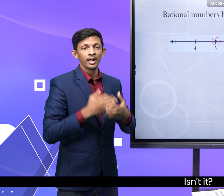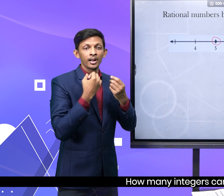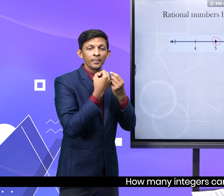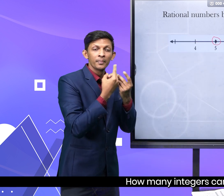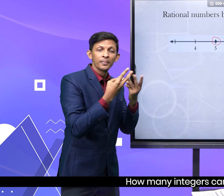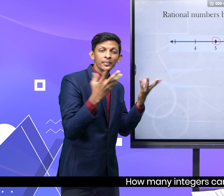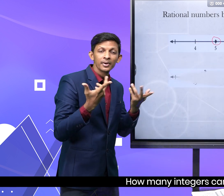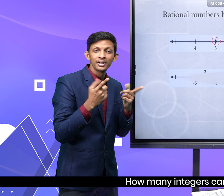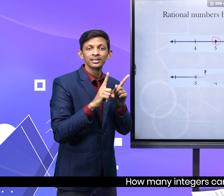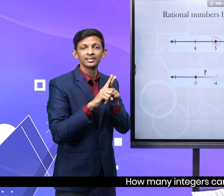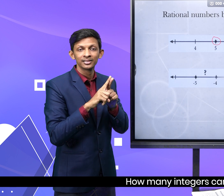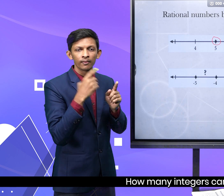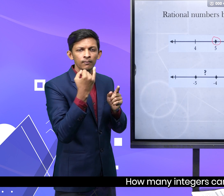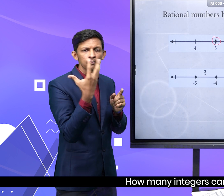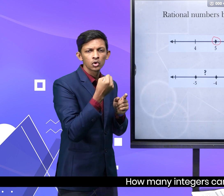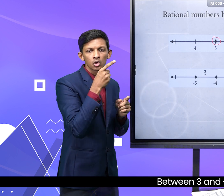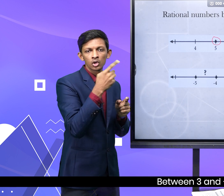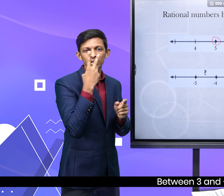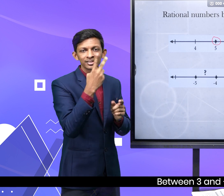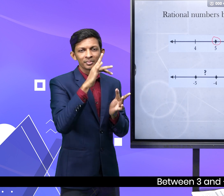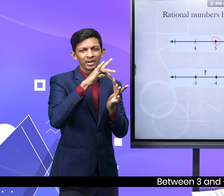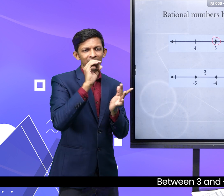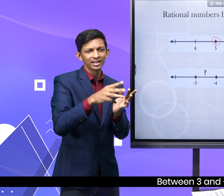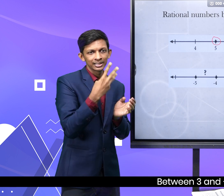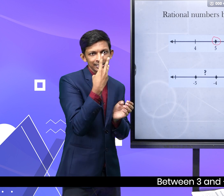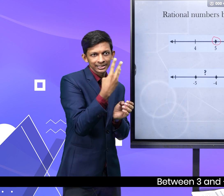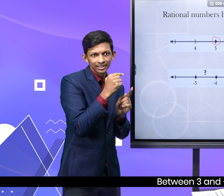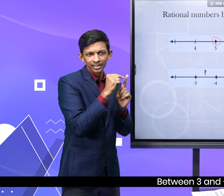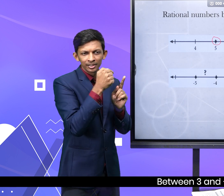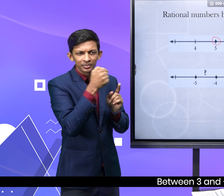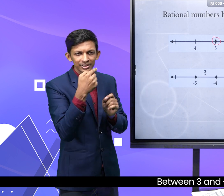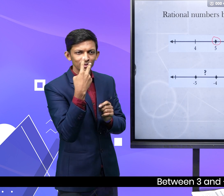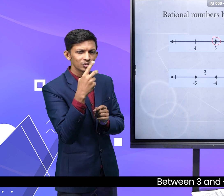How many integers can you find between 3 and minus 2?